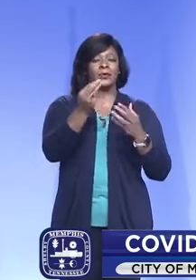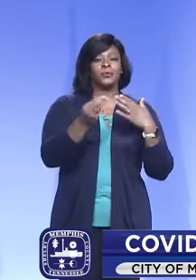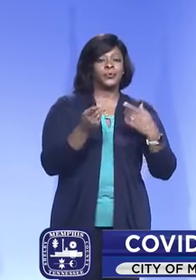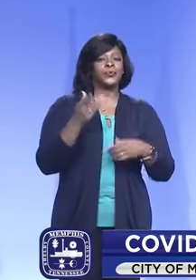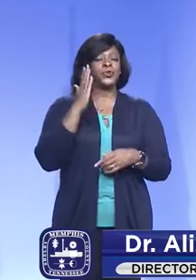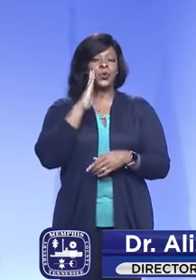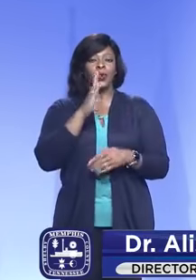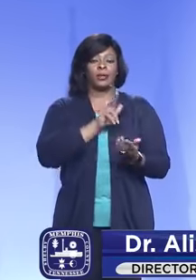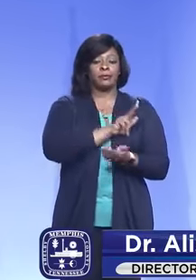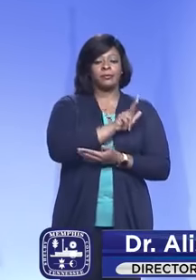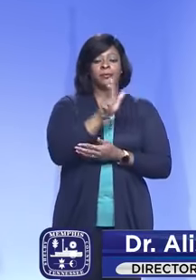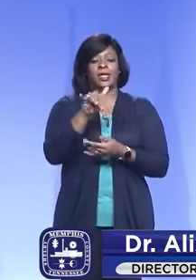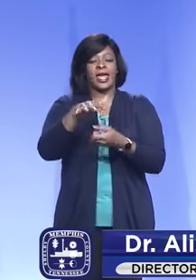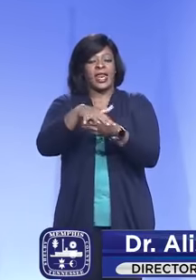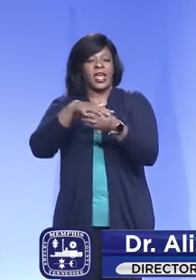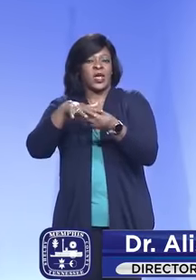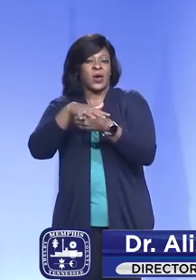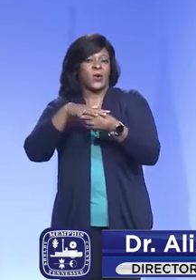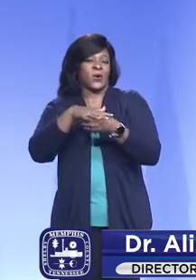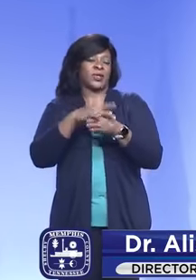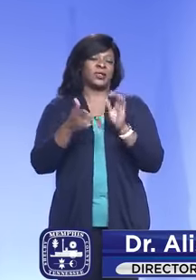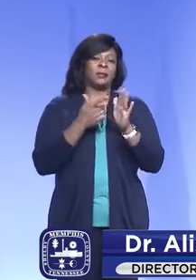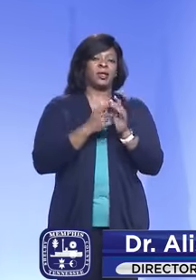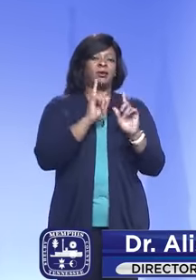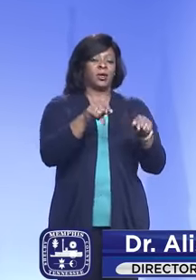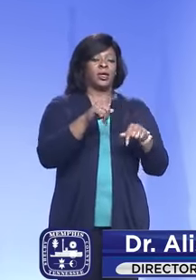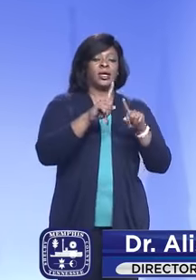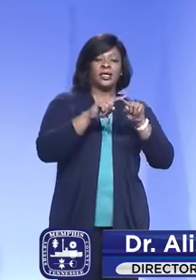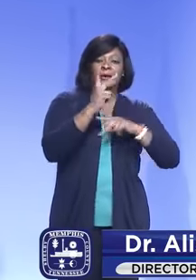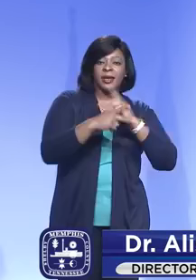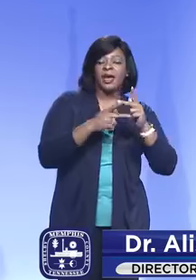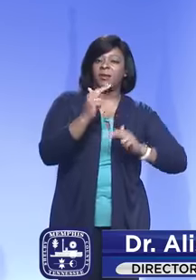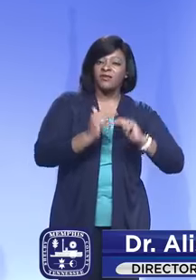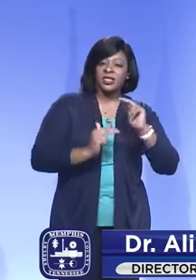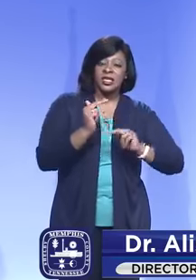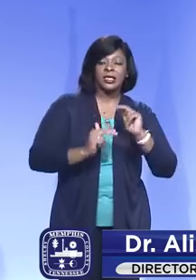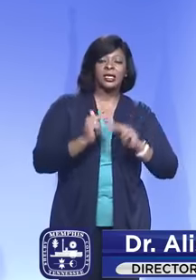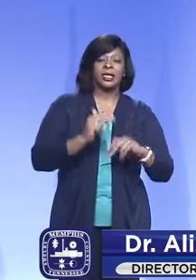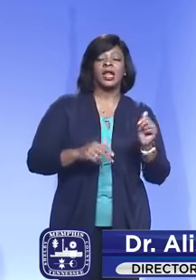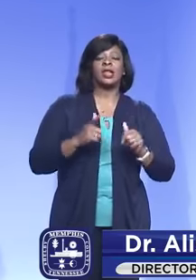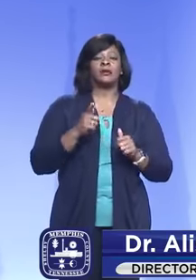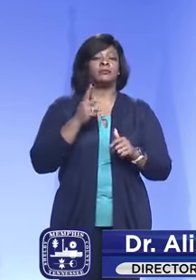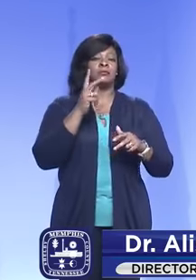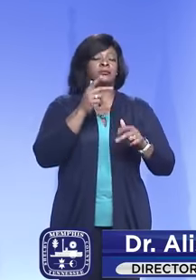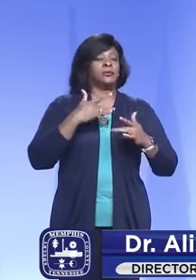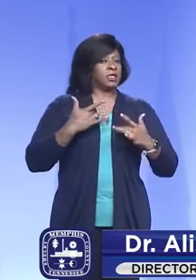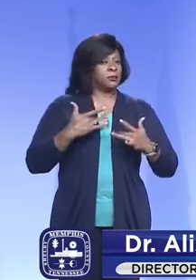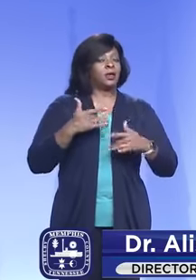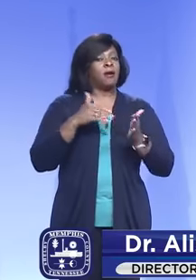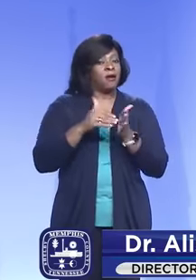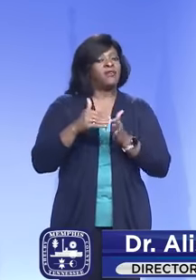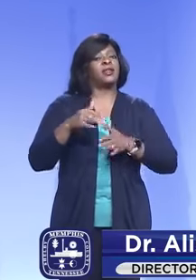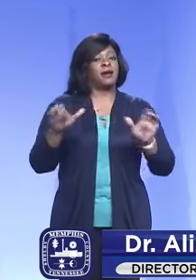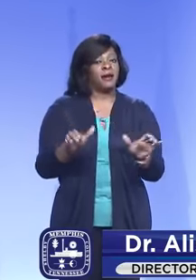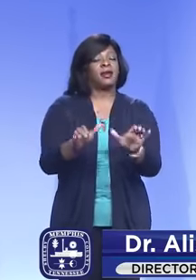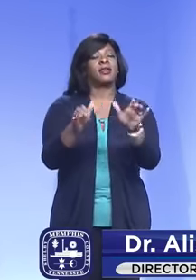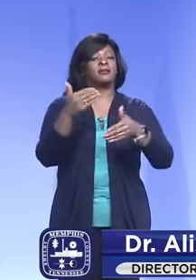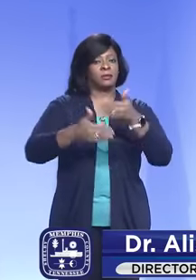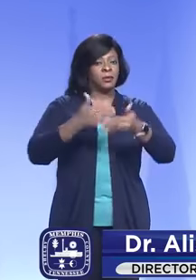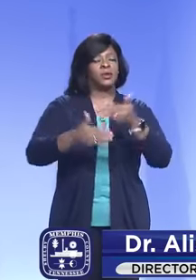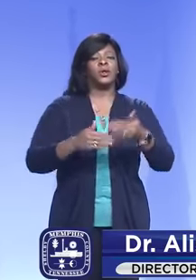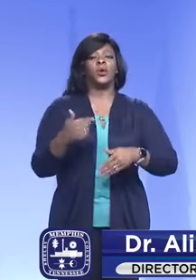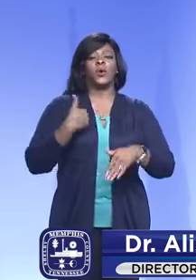generally go by geographic area or sometimes they'll go by type of facility, and they do that proactively. We specifically